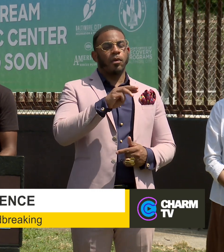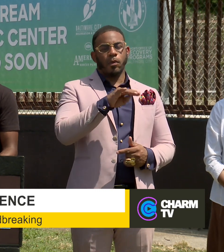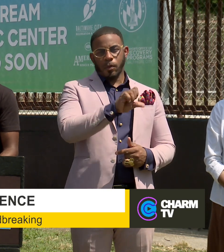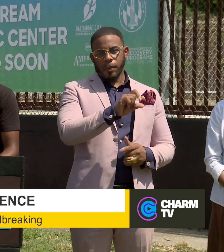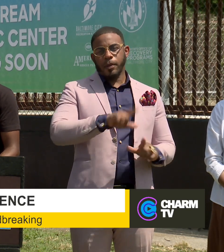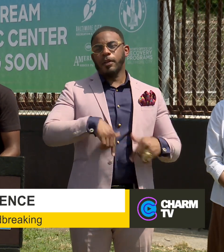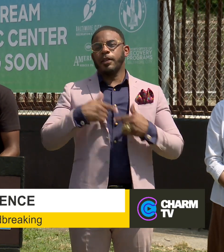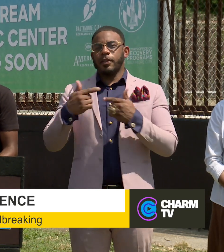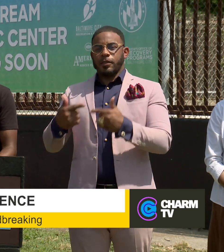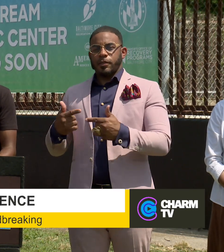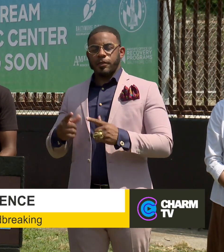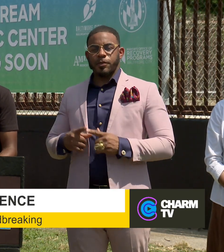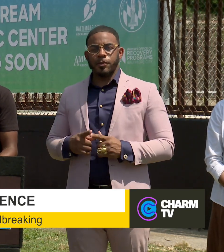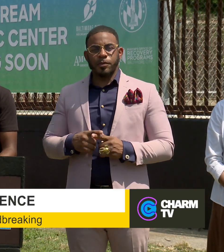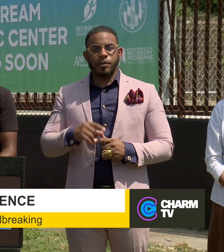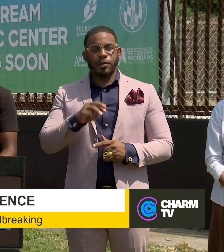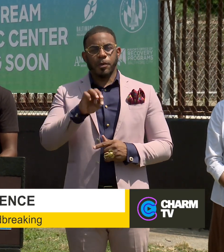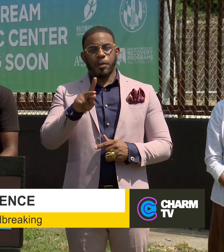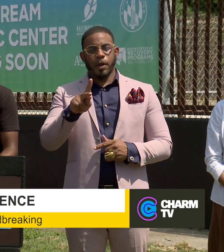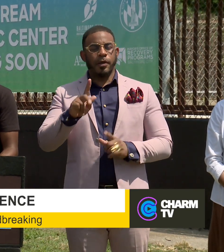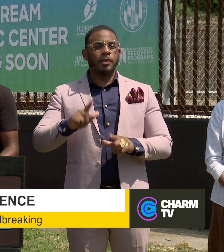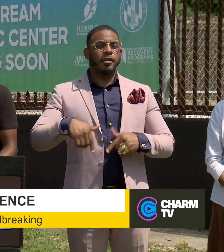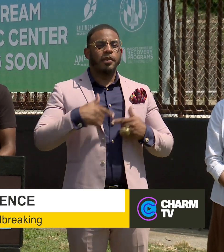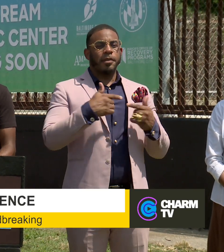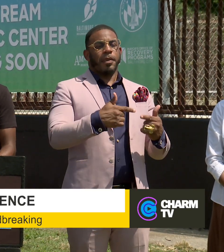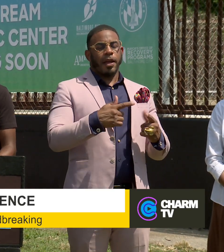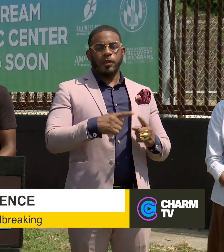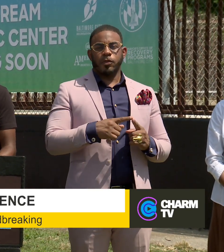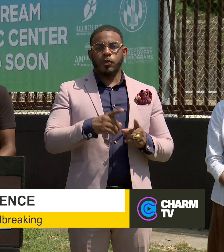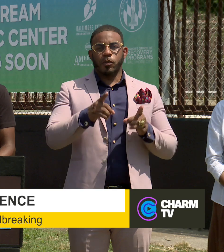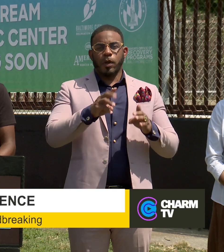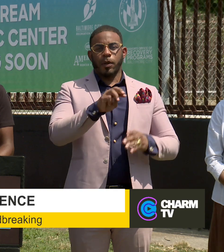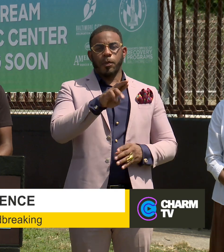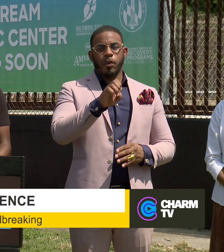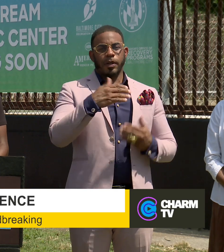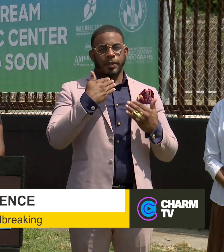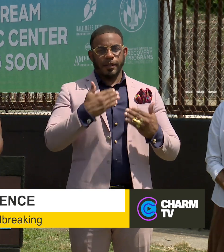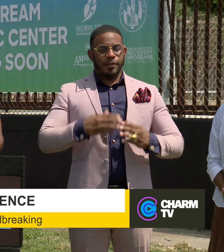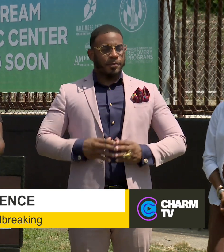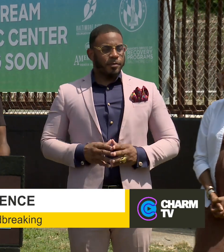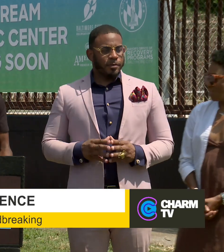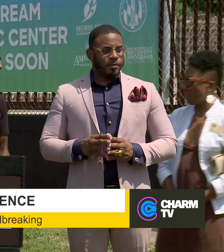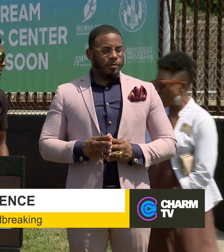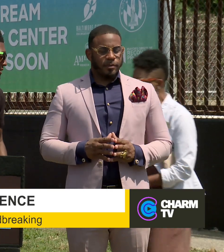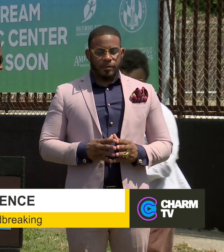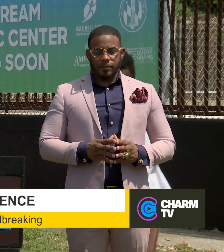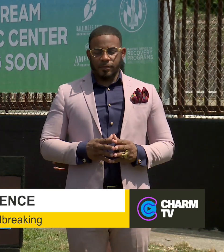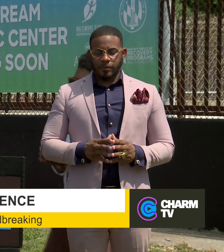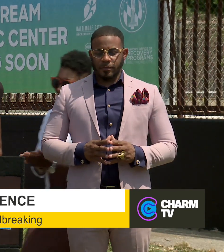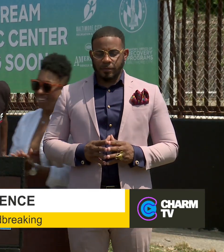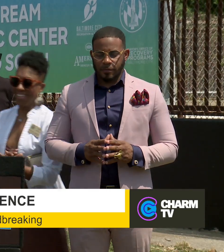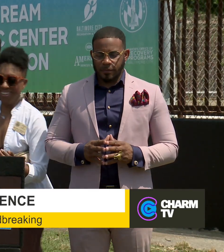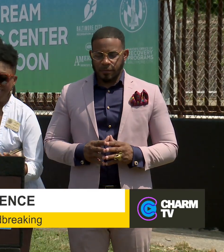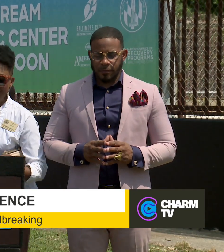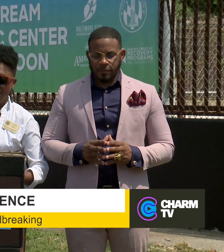who will turn it over to Mark Washington, and then back to Director Moore. Delegate?